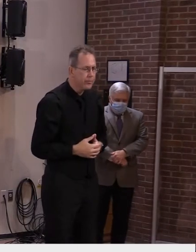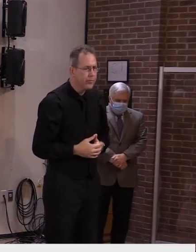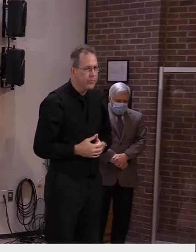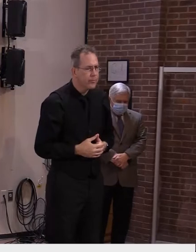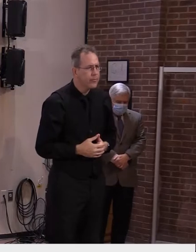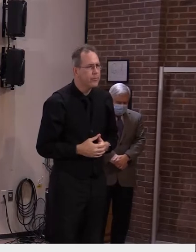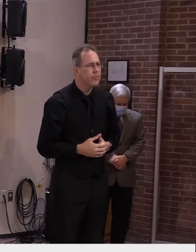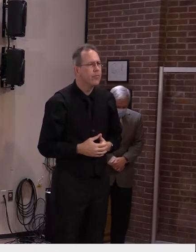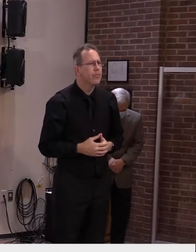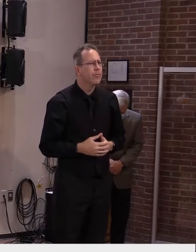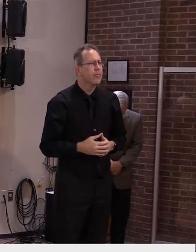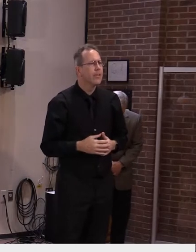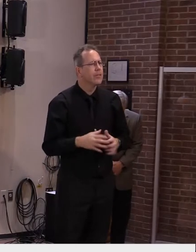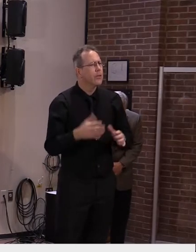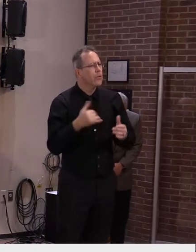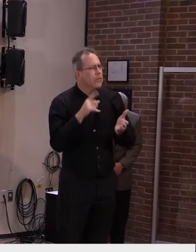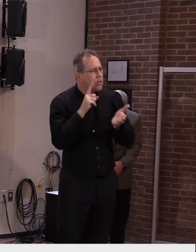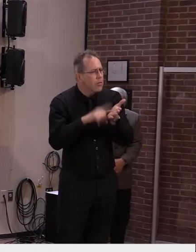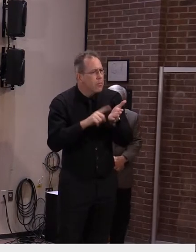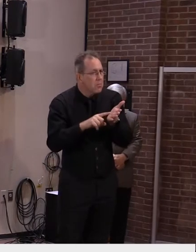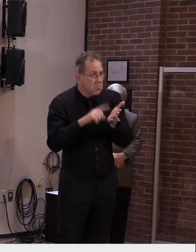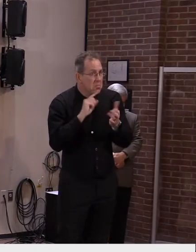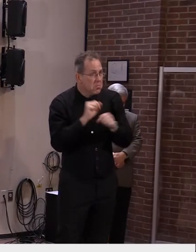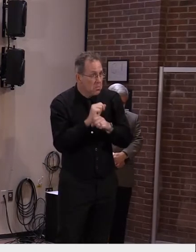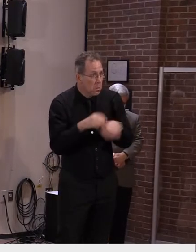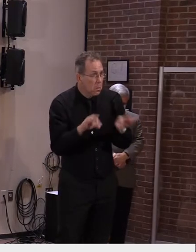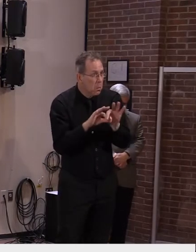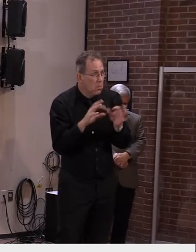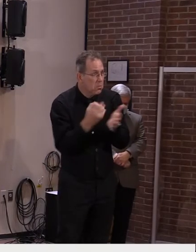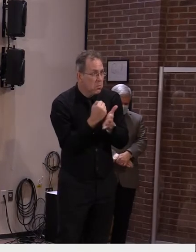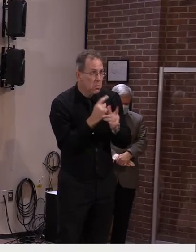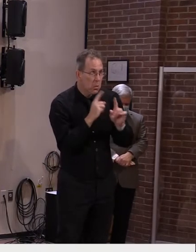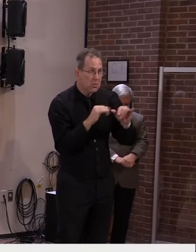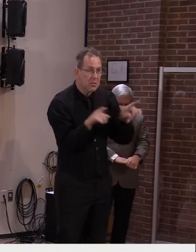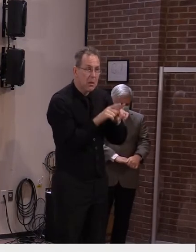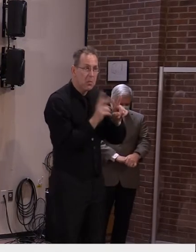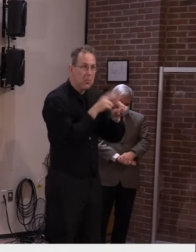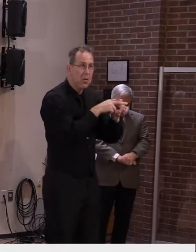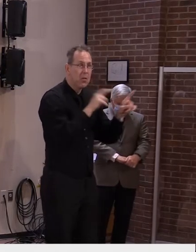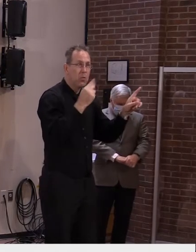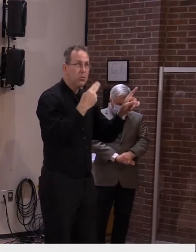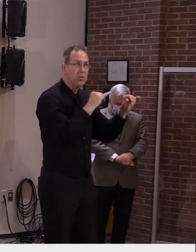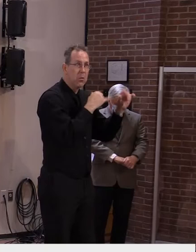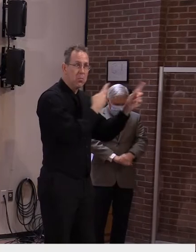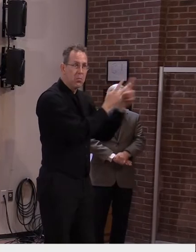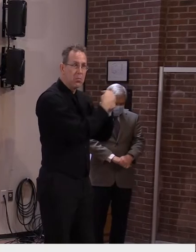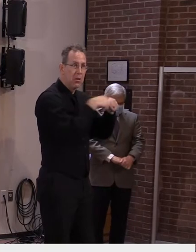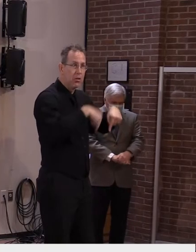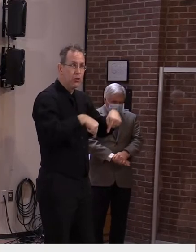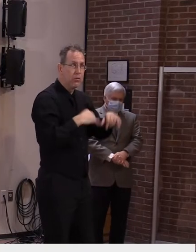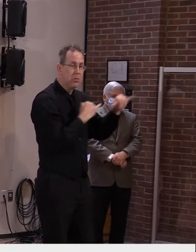all those details and see if it would be useful for us to get in the same program.